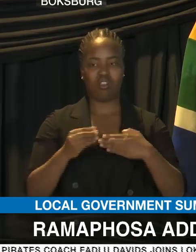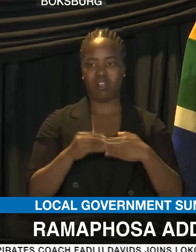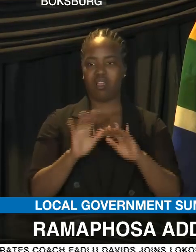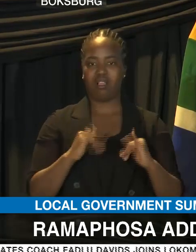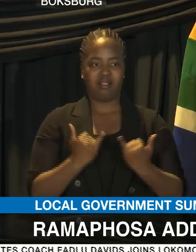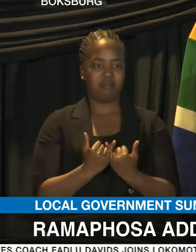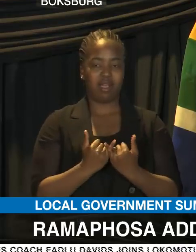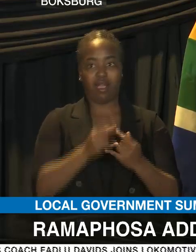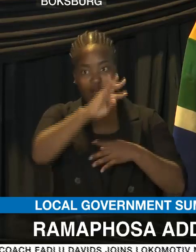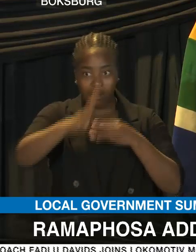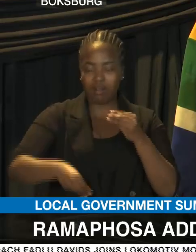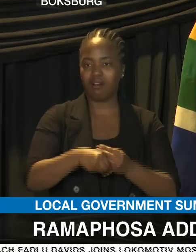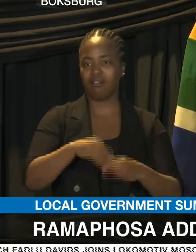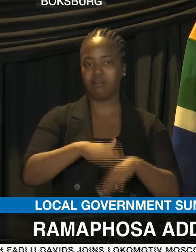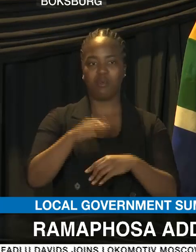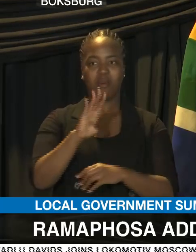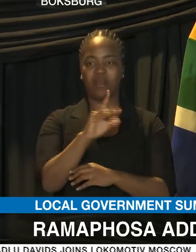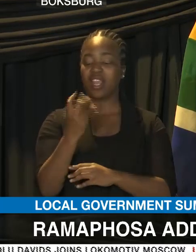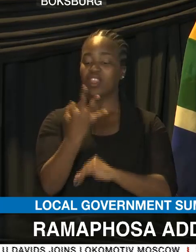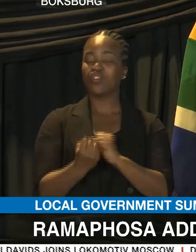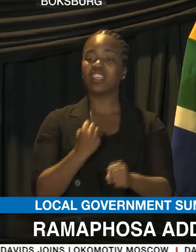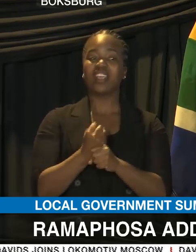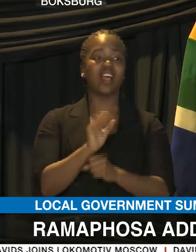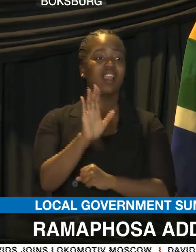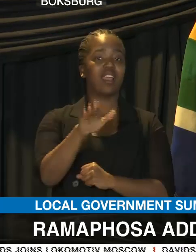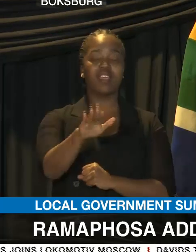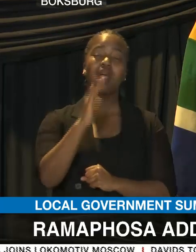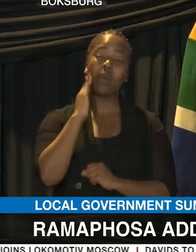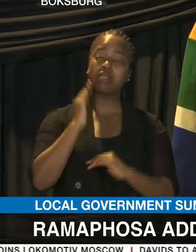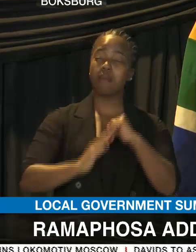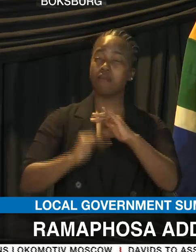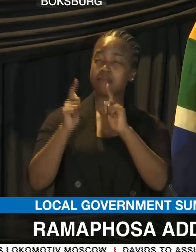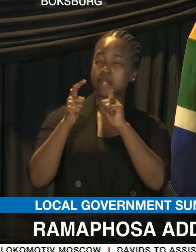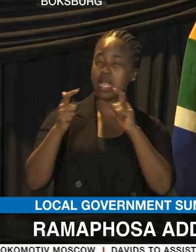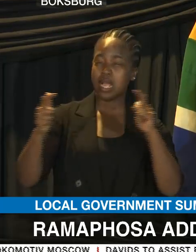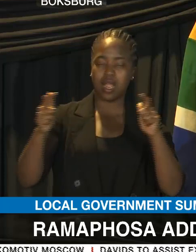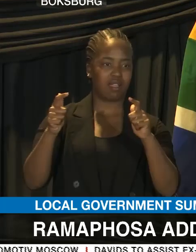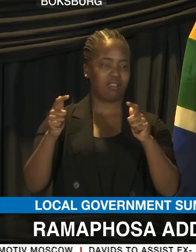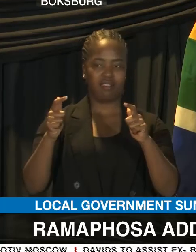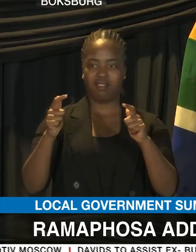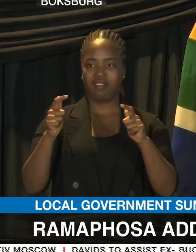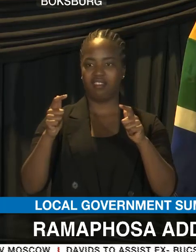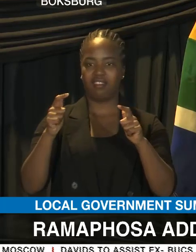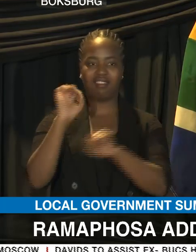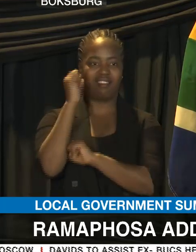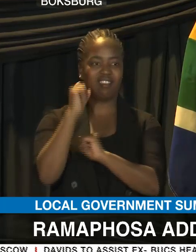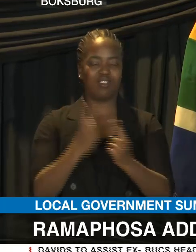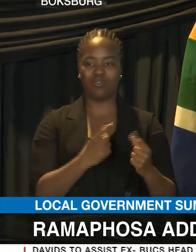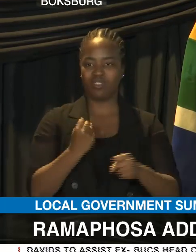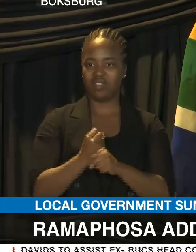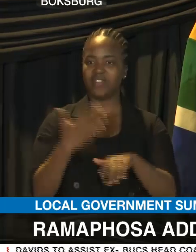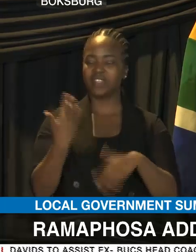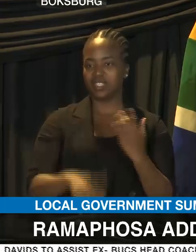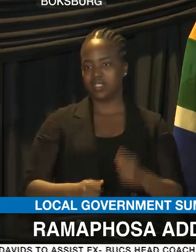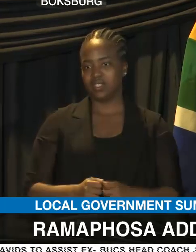up with another $1 billion 3 years later when they built a big facility to finish their products. So